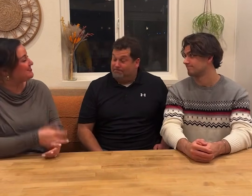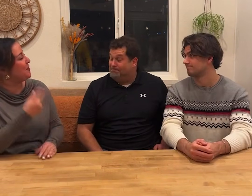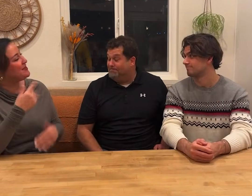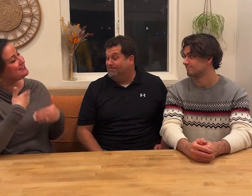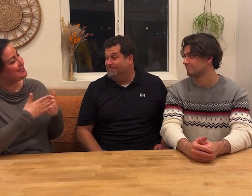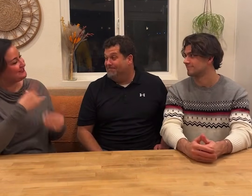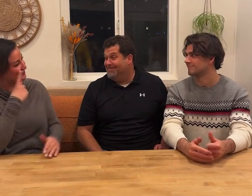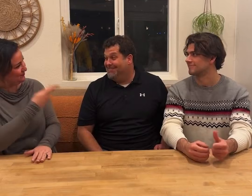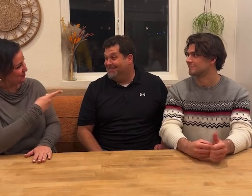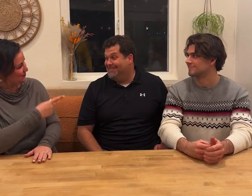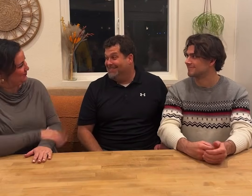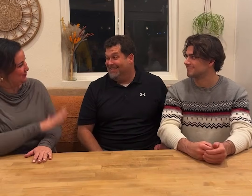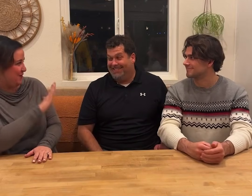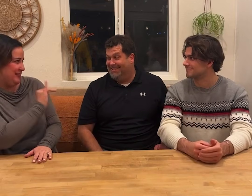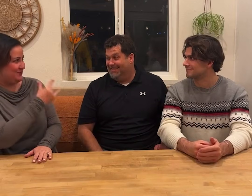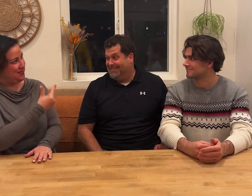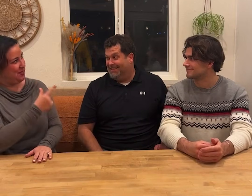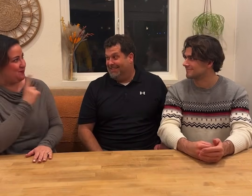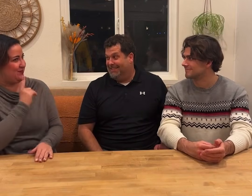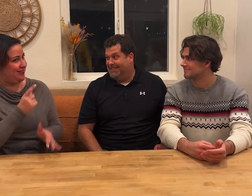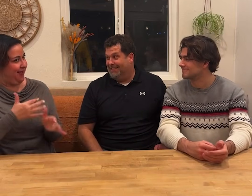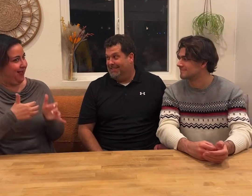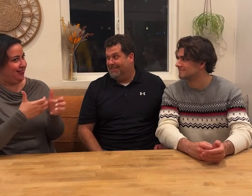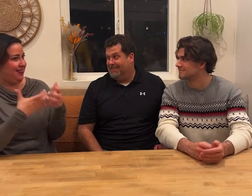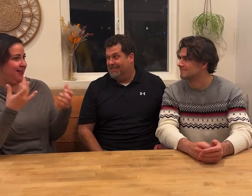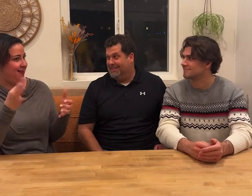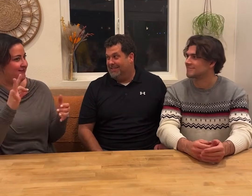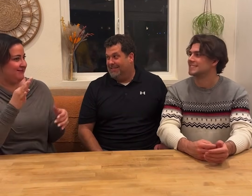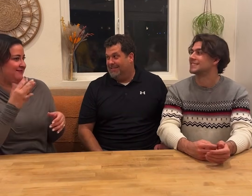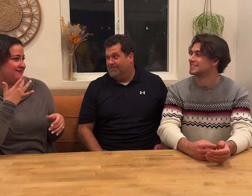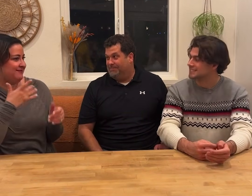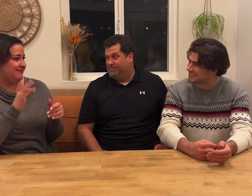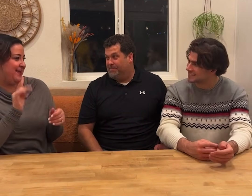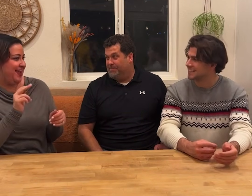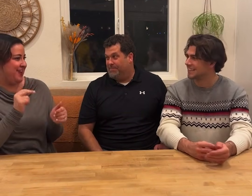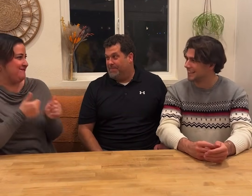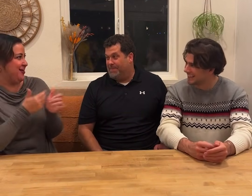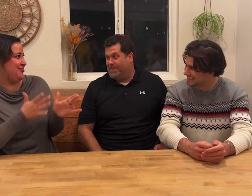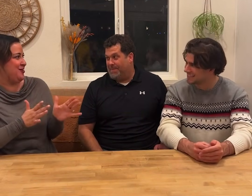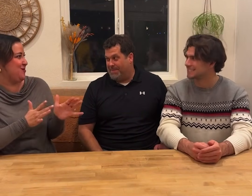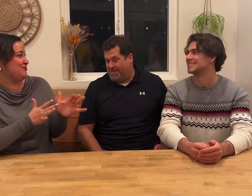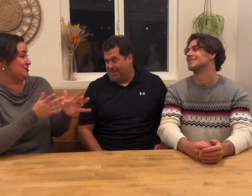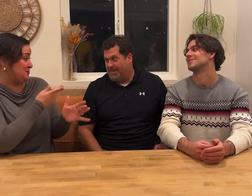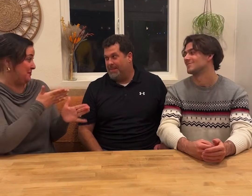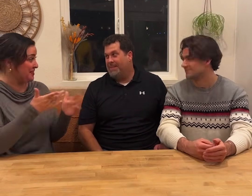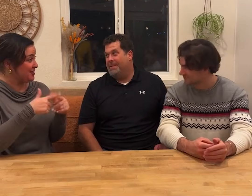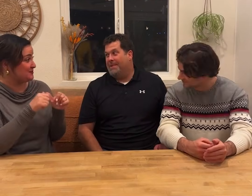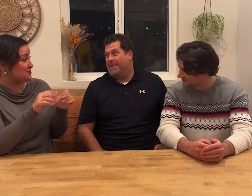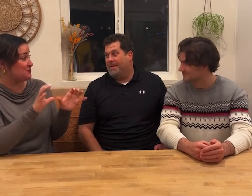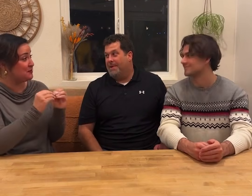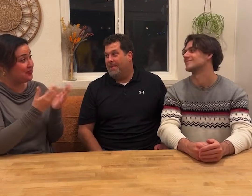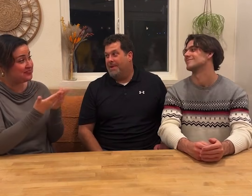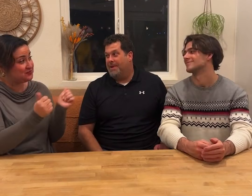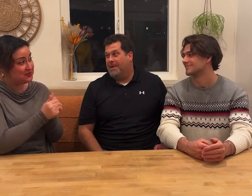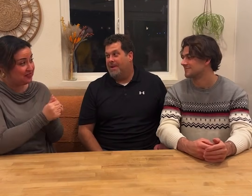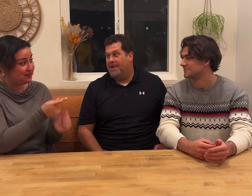Right, exactly right. And what's next for the two of you? Your Instagram is growing in terms of fans,